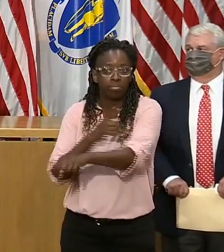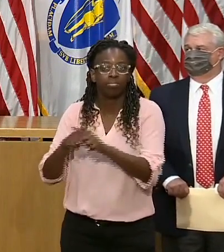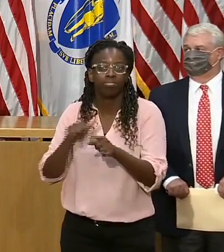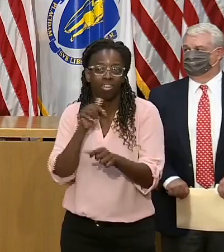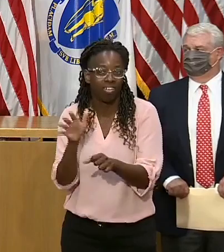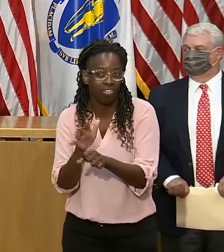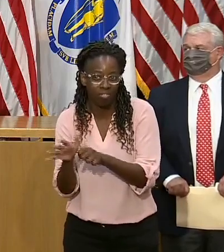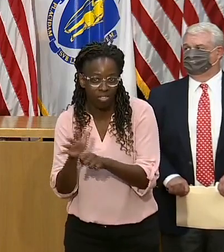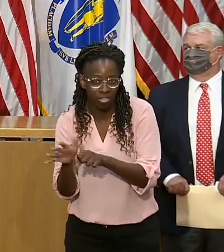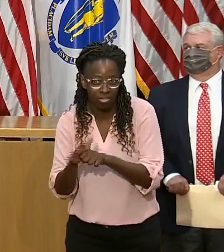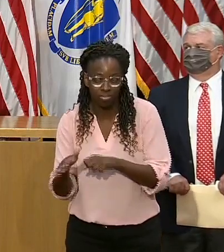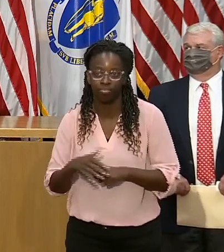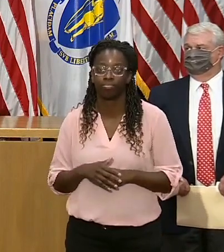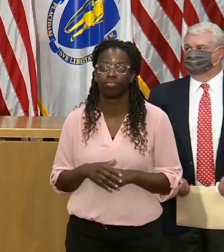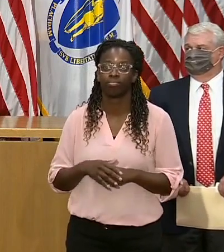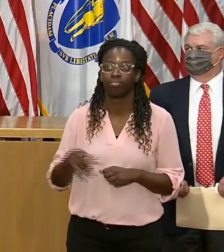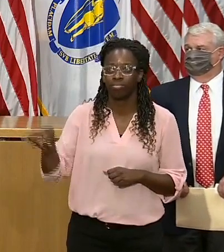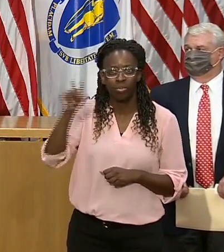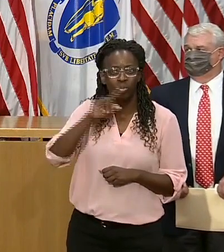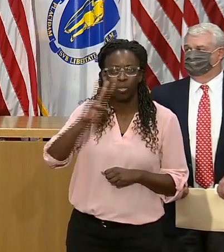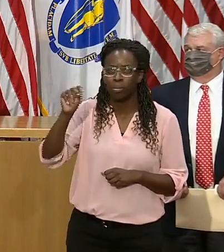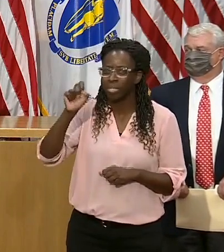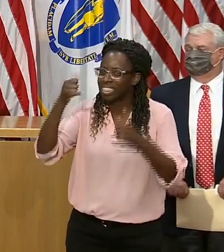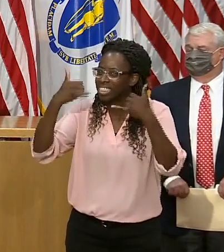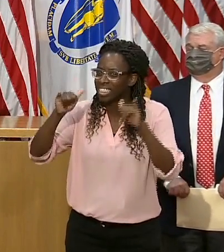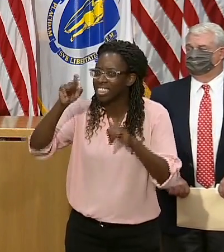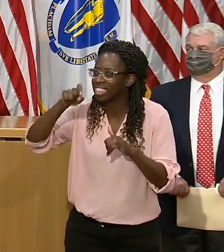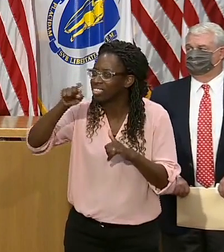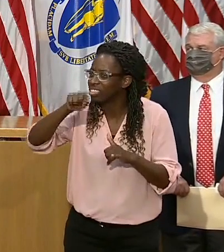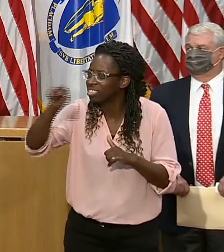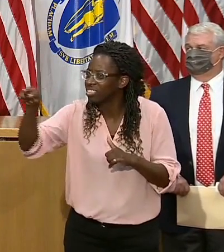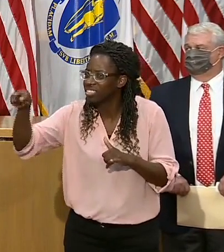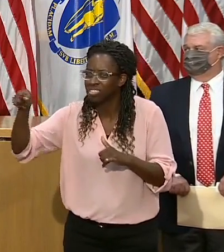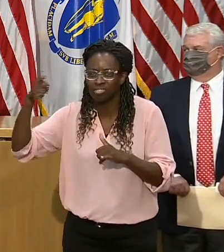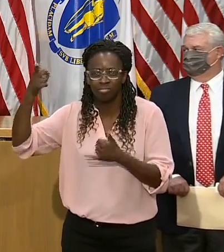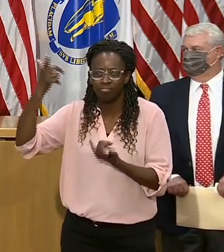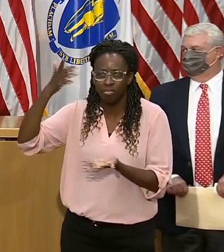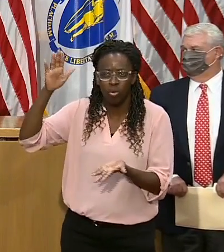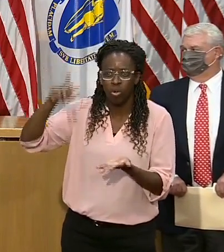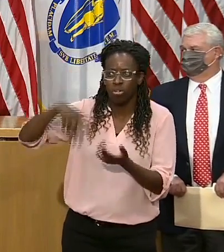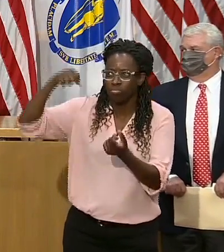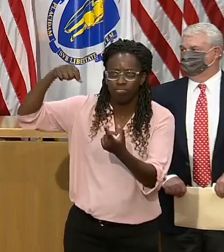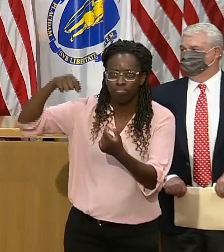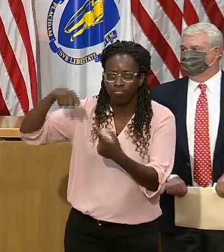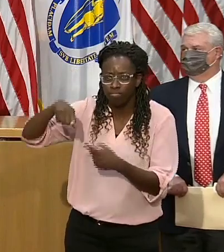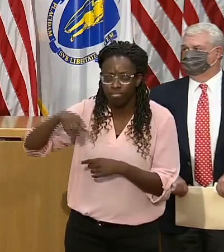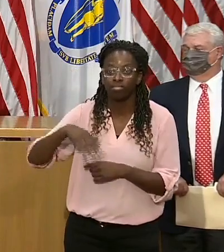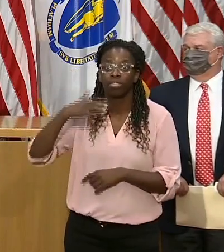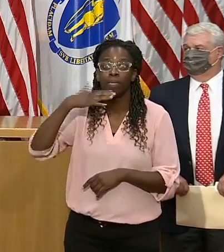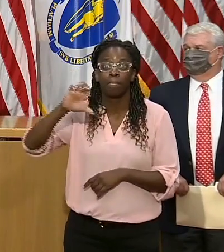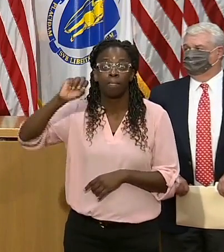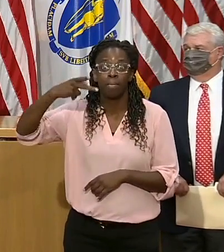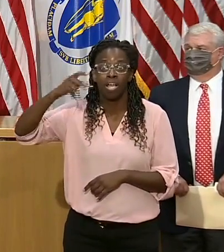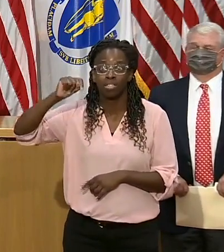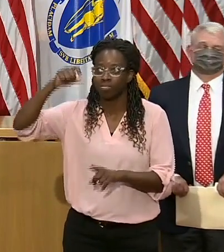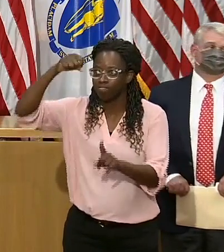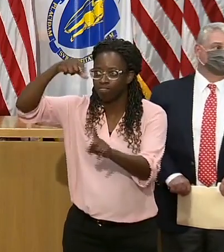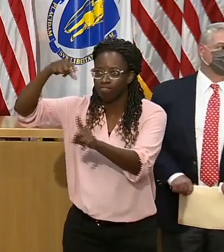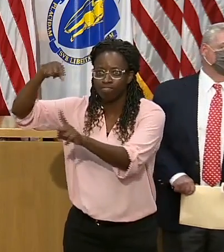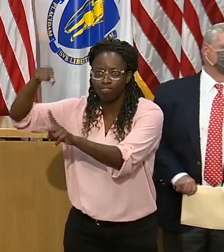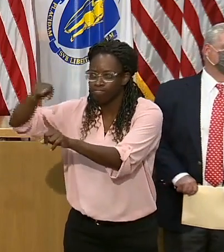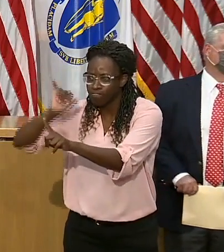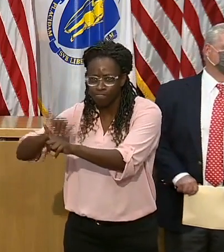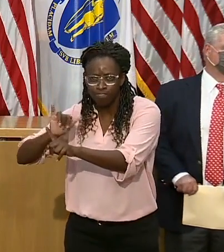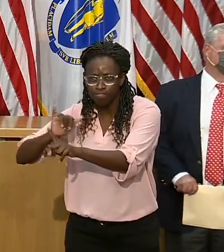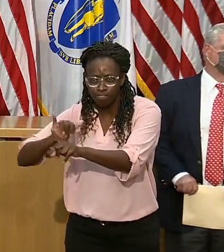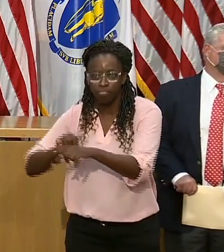believe targeted efforts around hotspotting could make a big difference with respect to people's ability to access broadband. And we're going to work with the folks we've been